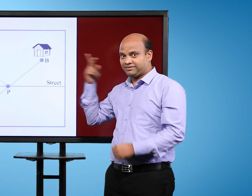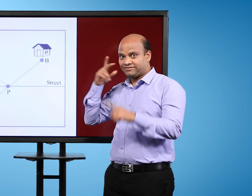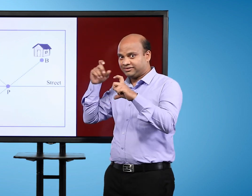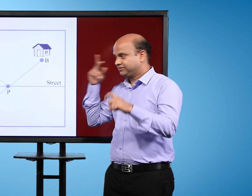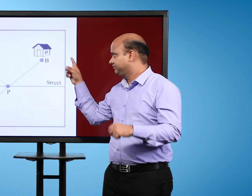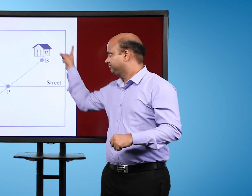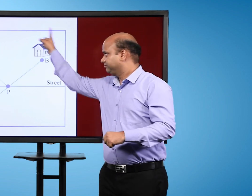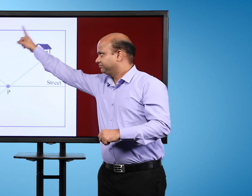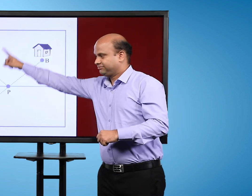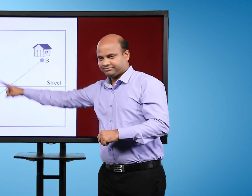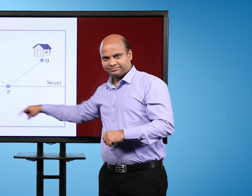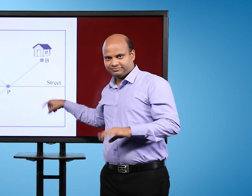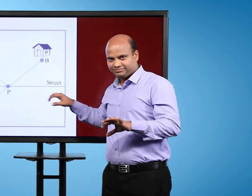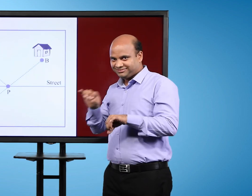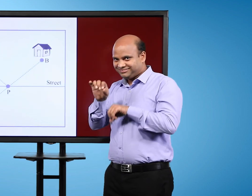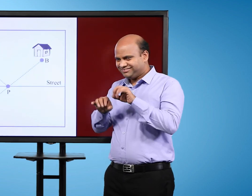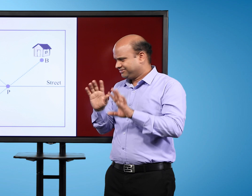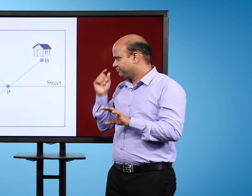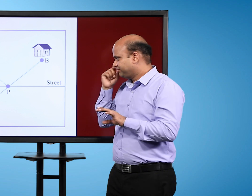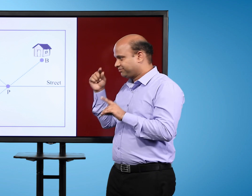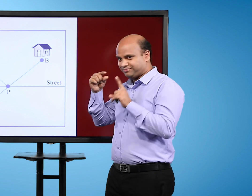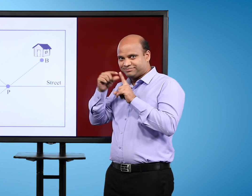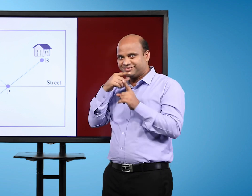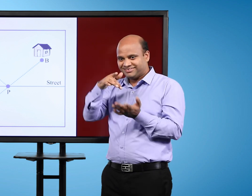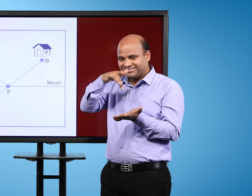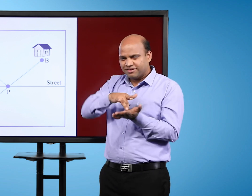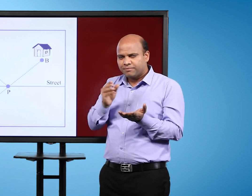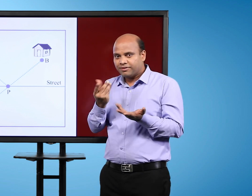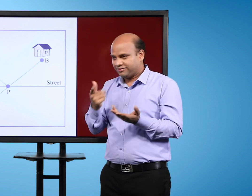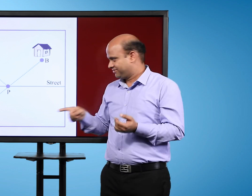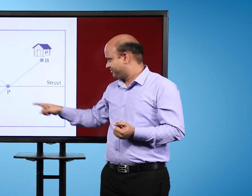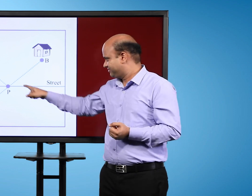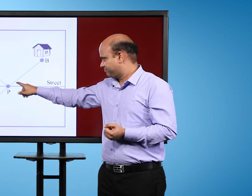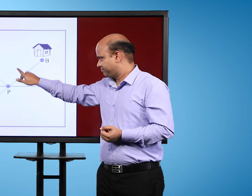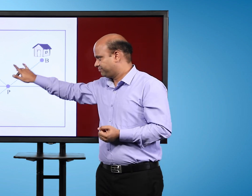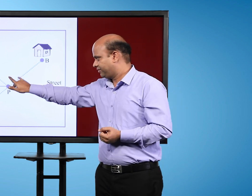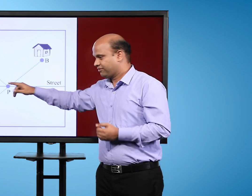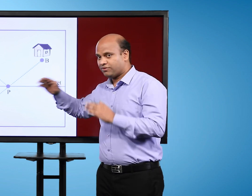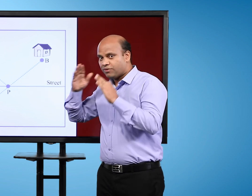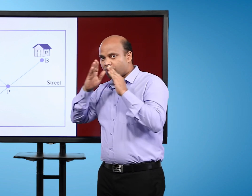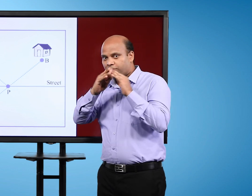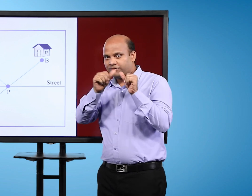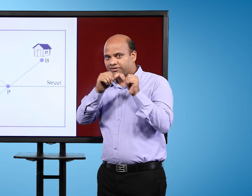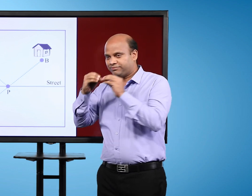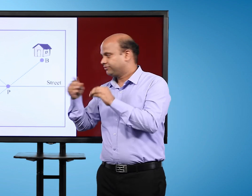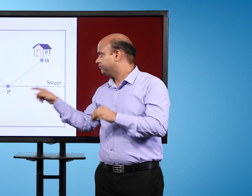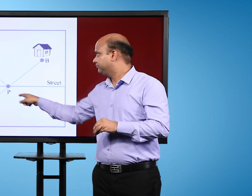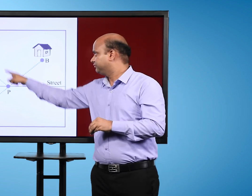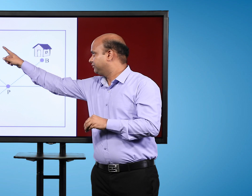Next to this, we have a figure showing this entire problem. A point P is shown in the middle,